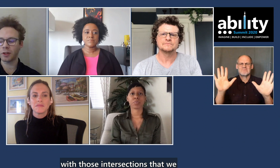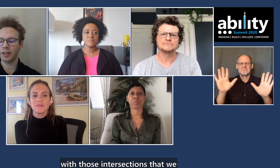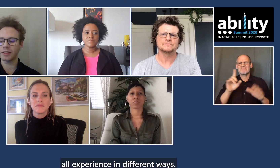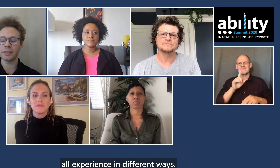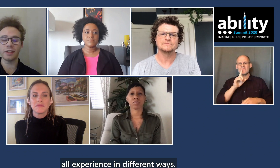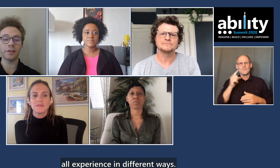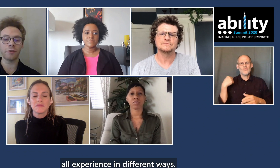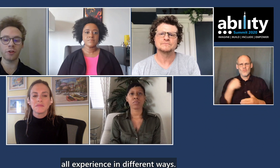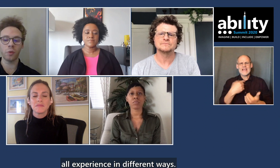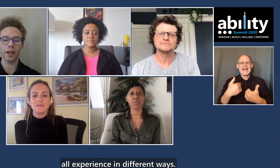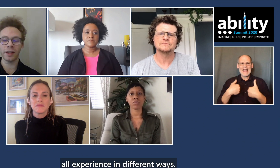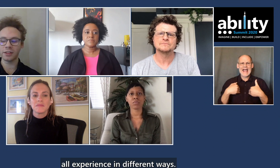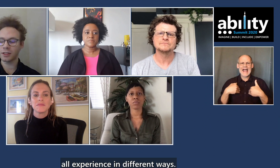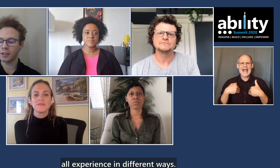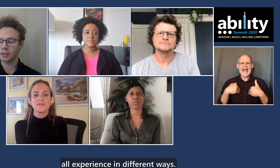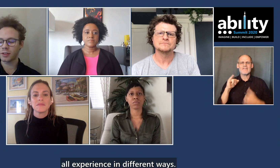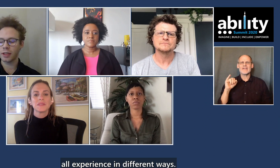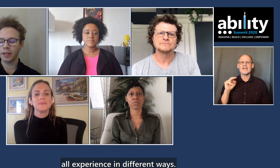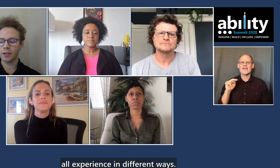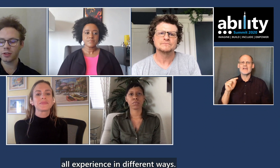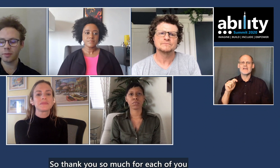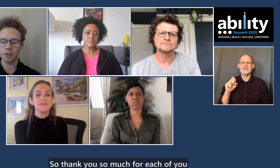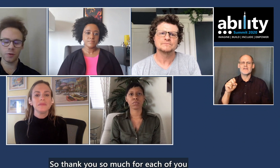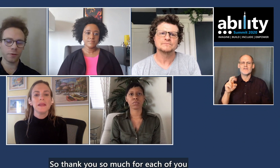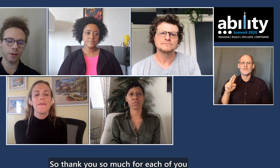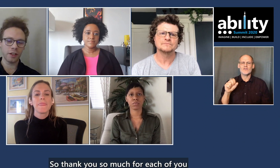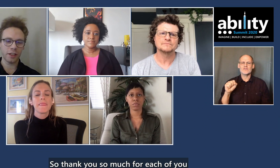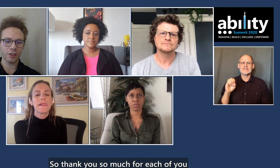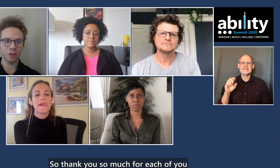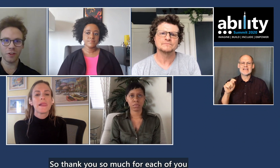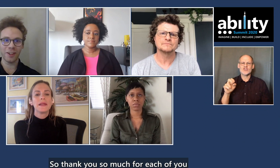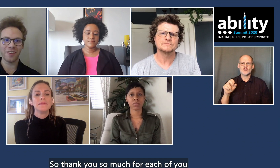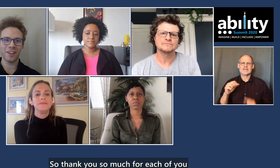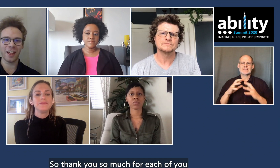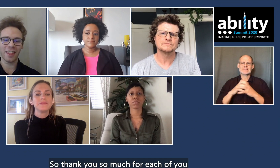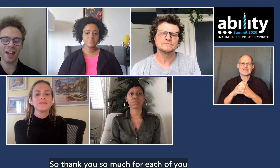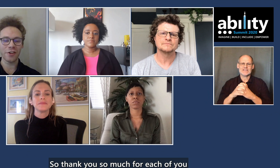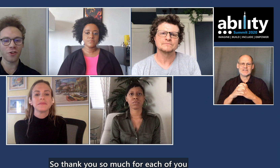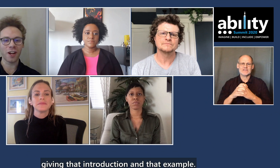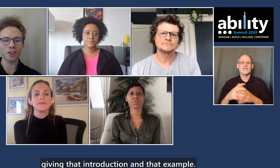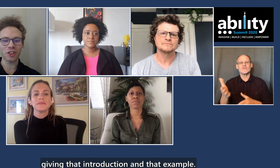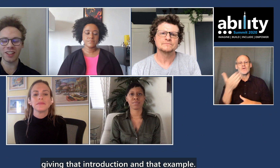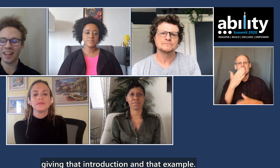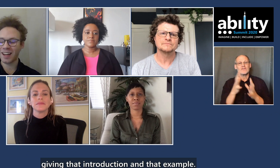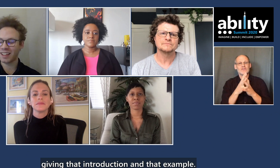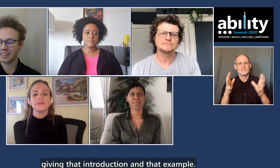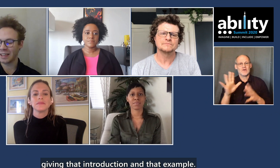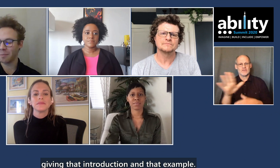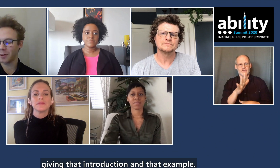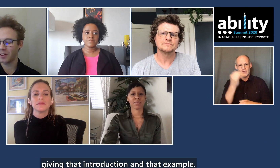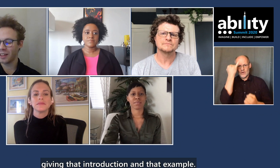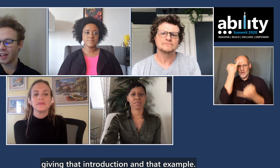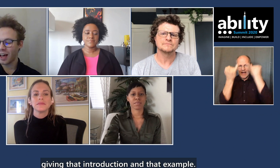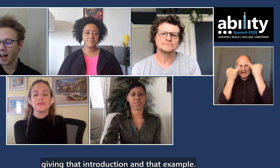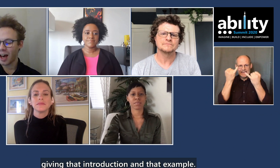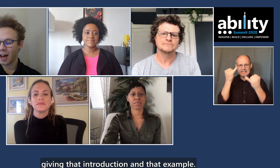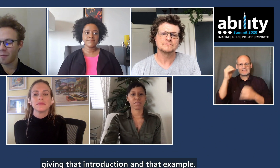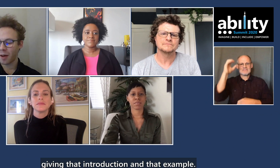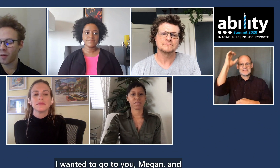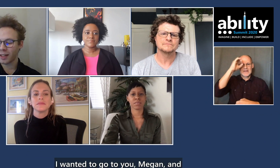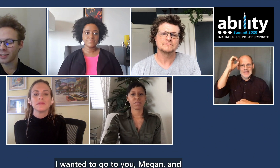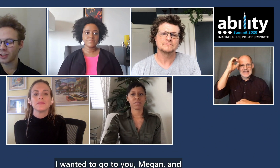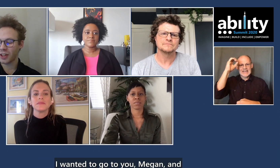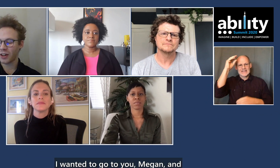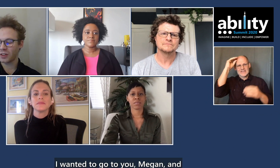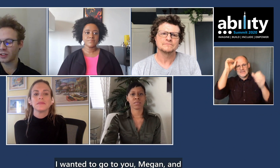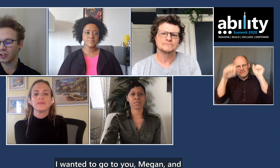all experience in different ways. So thank you so much for each of you giving that introduction and that example.